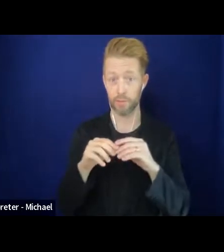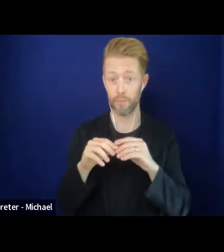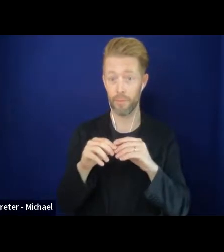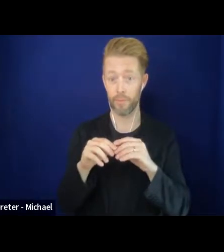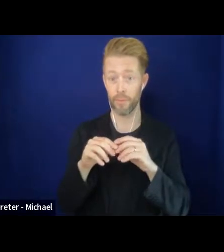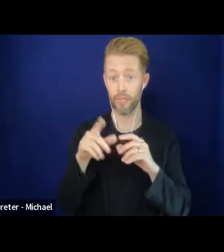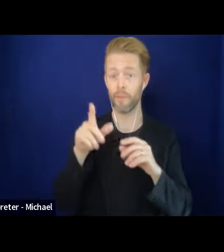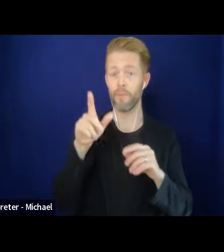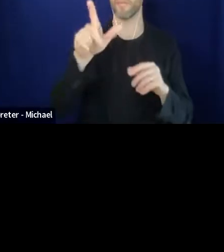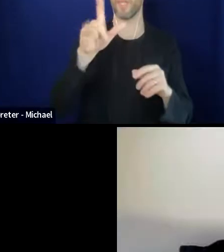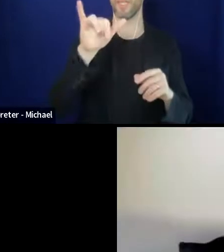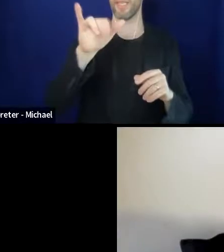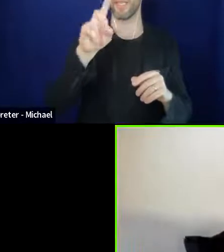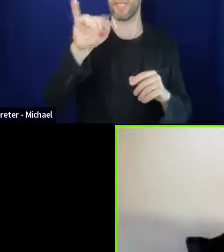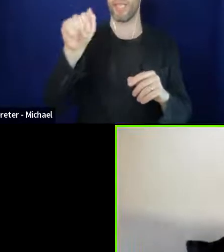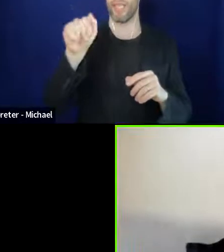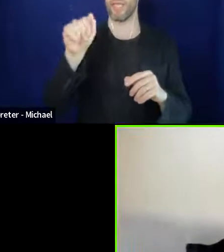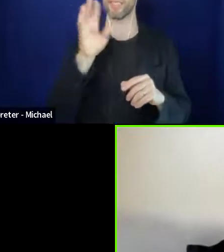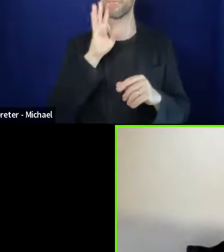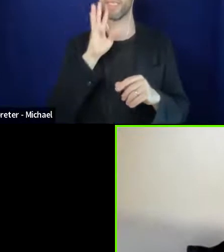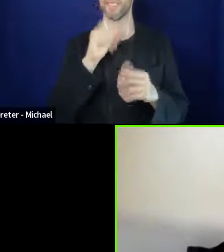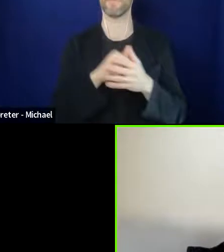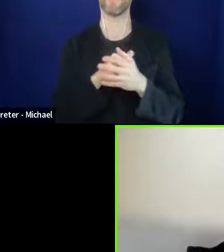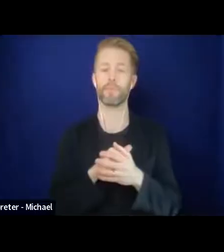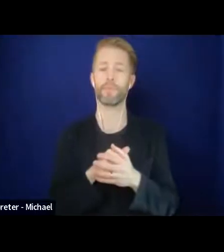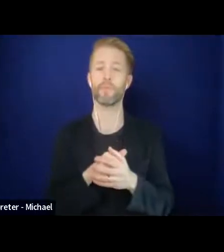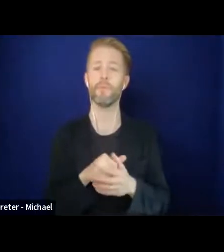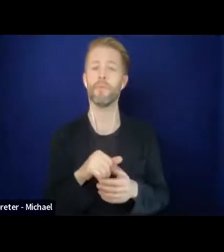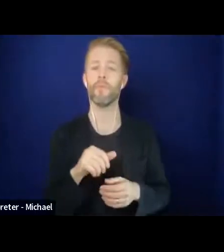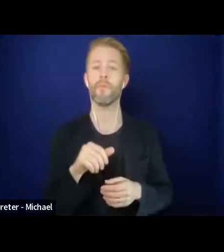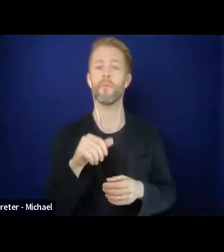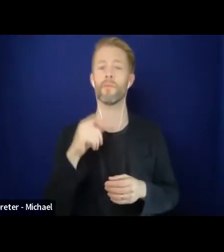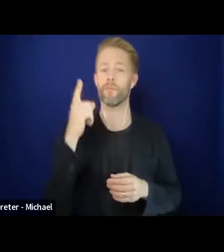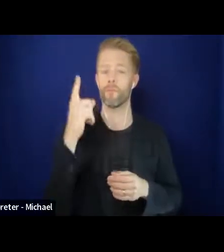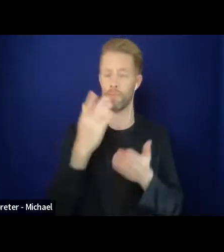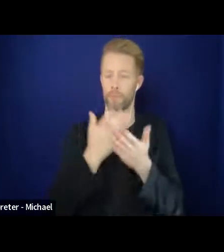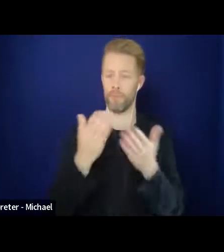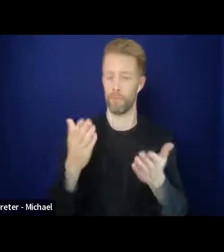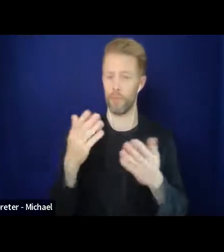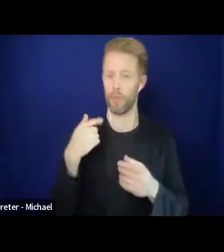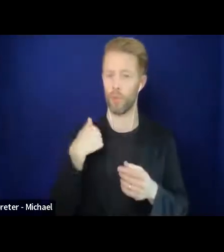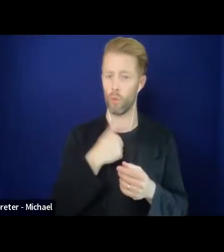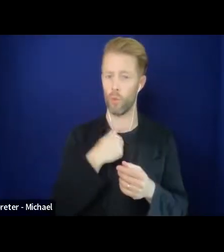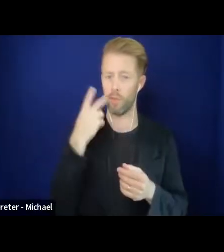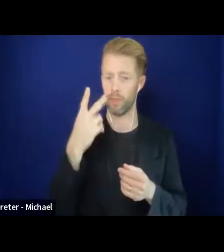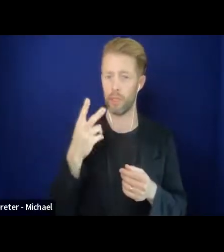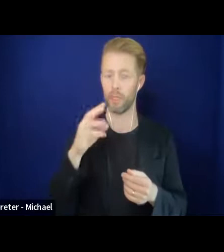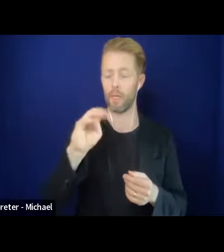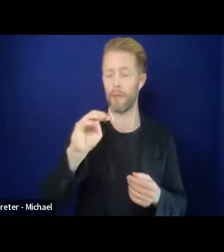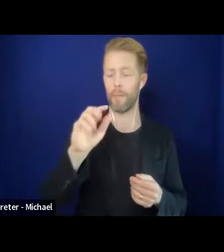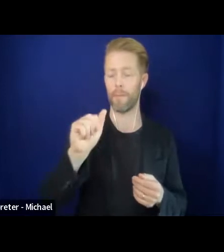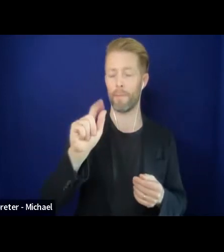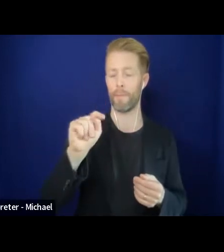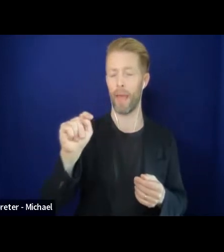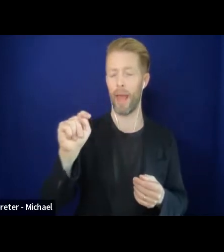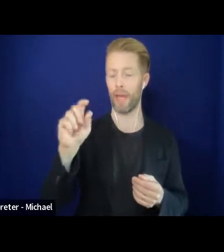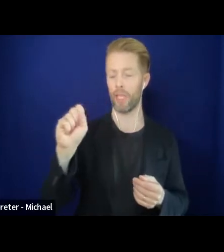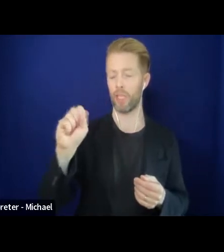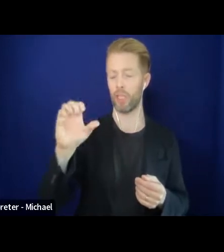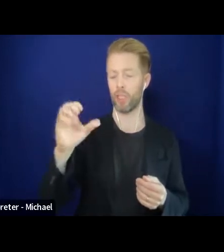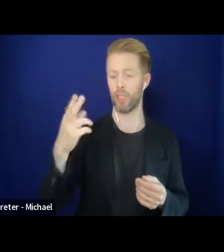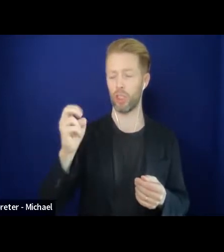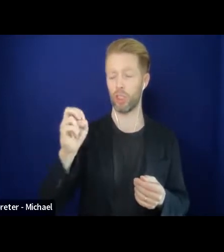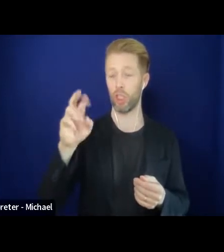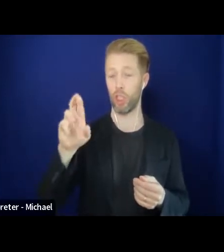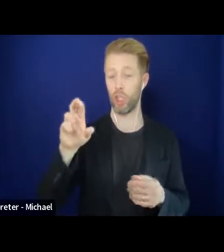Go ahead. Yeah. One thing that we have seen, and my colleague Matt Scherer at CDT has written about, is